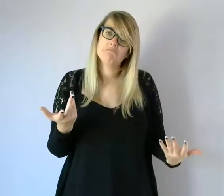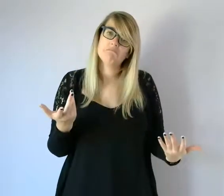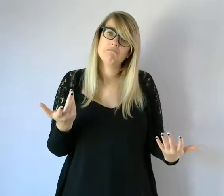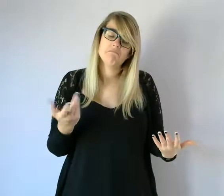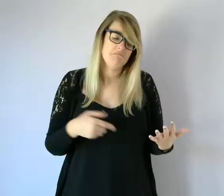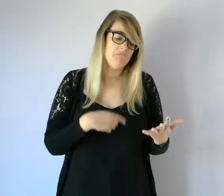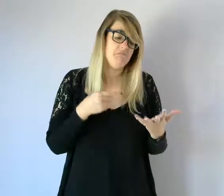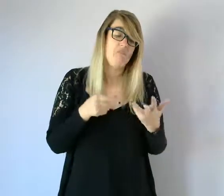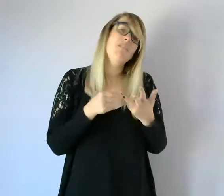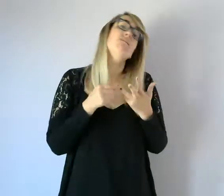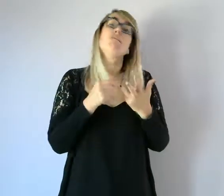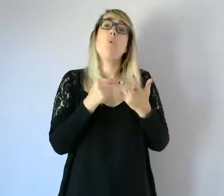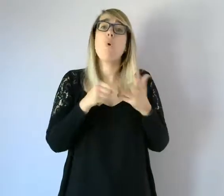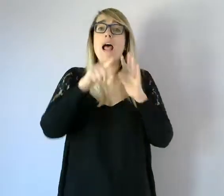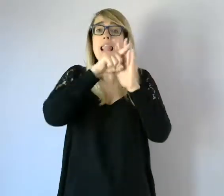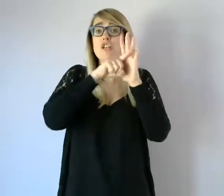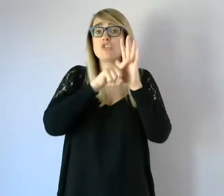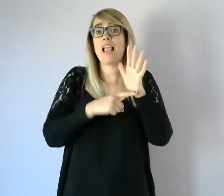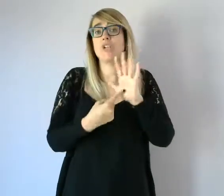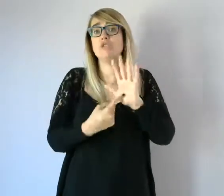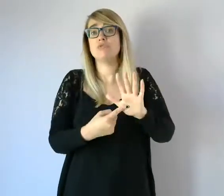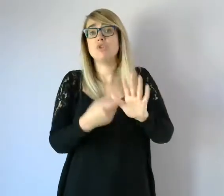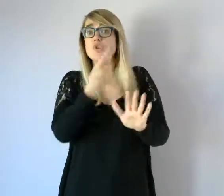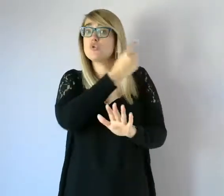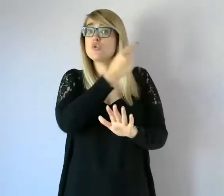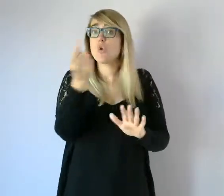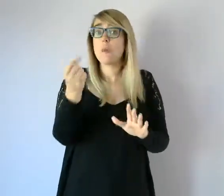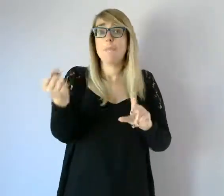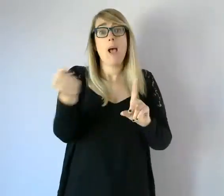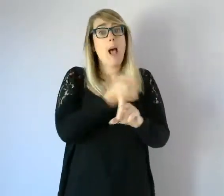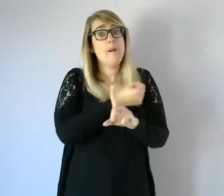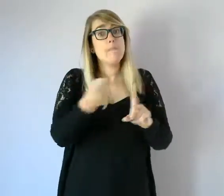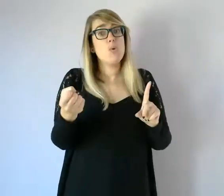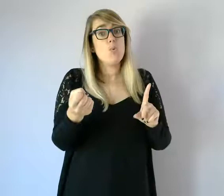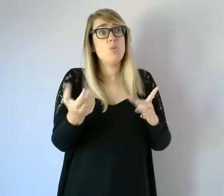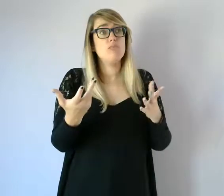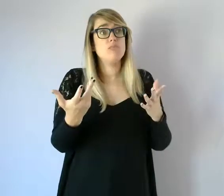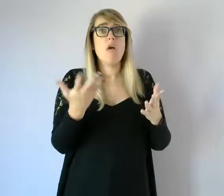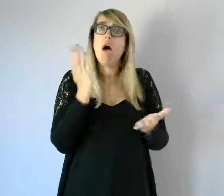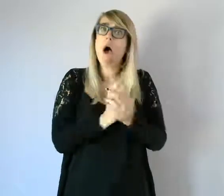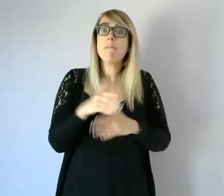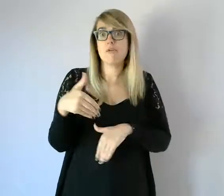4. Legislation. Some forms of abuse may also be a crime.